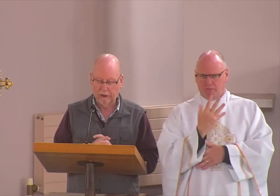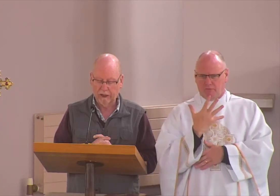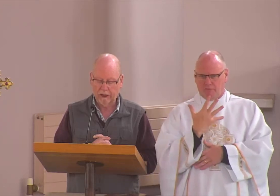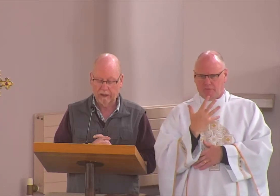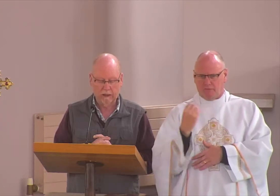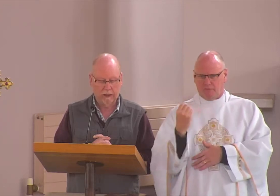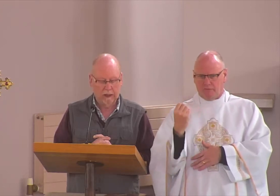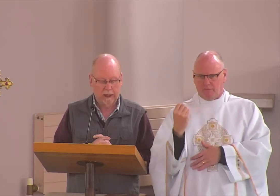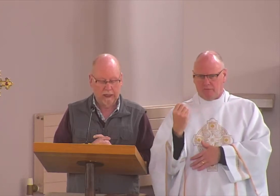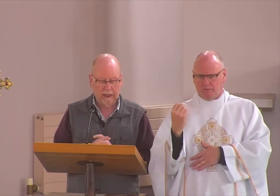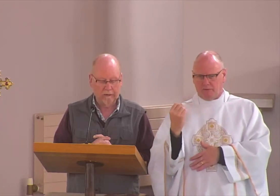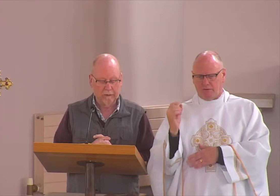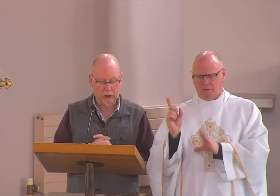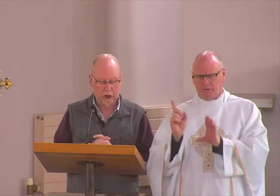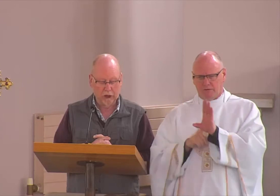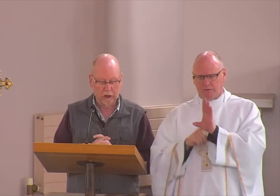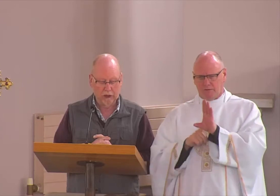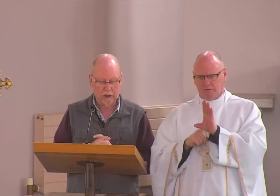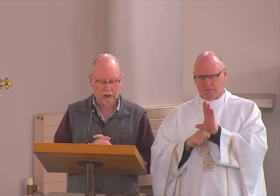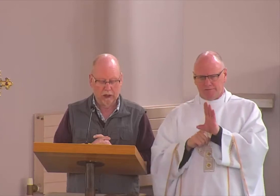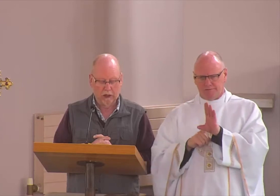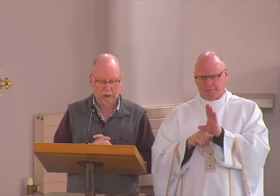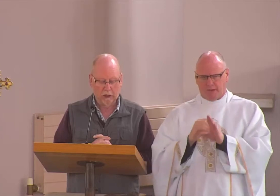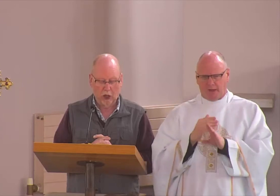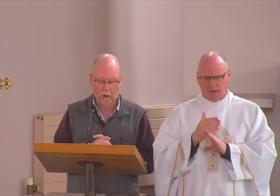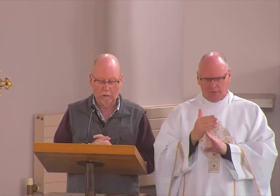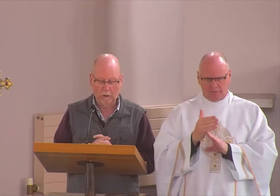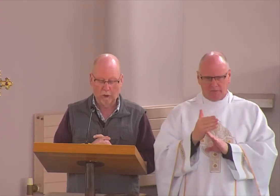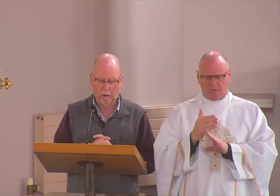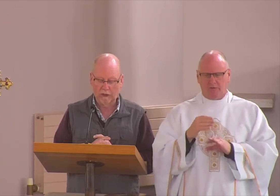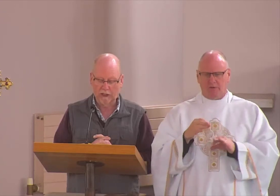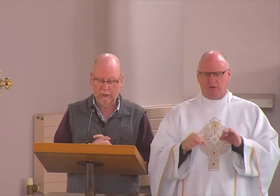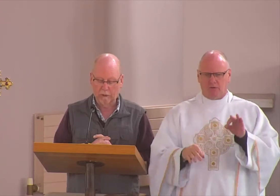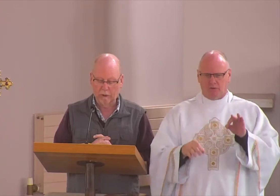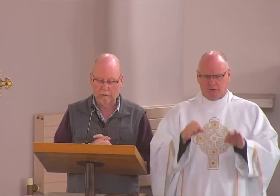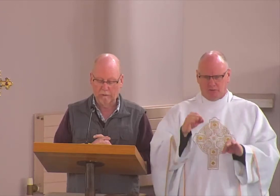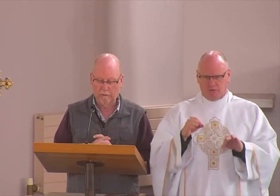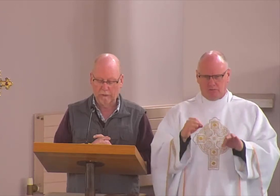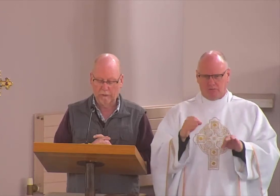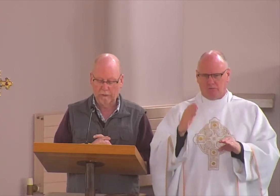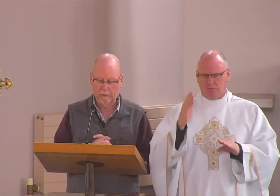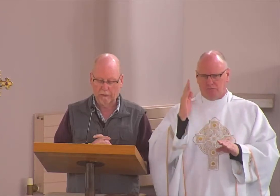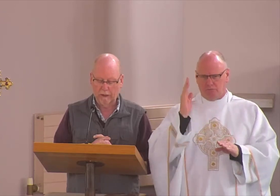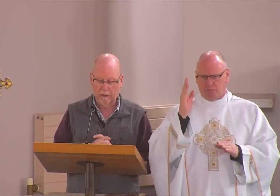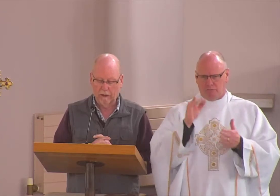After this, he gave them judges down from the prophet Samuel.